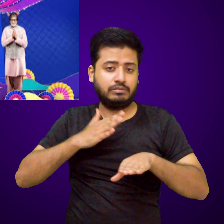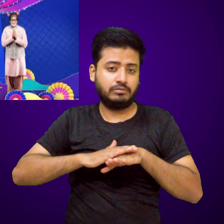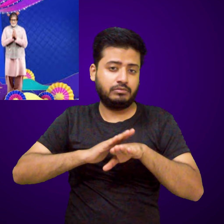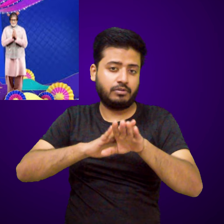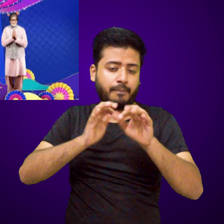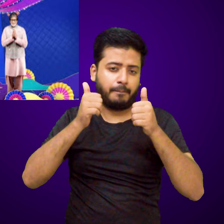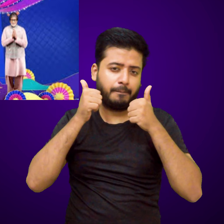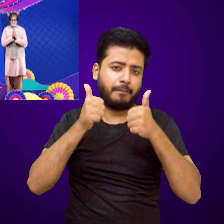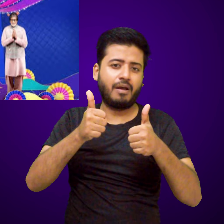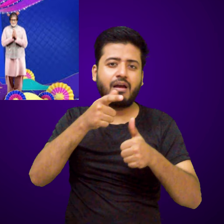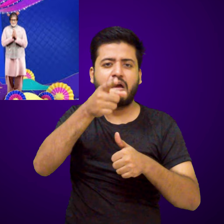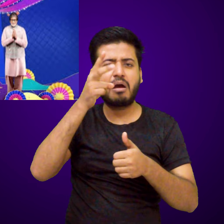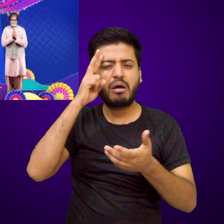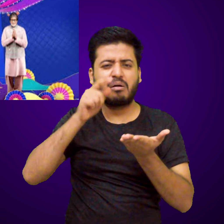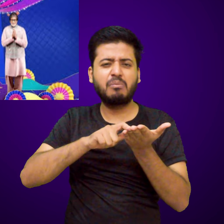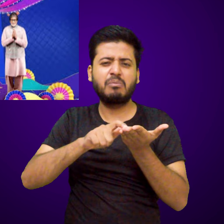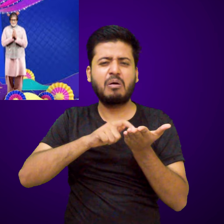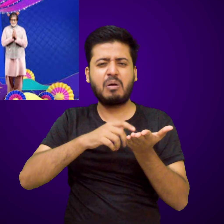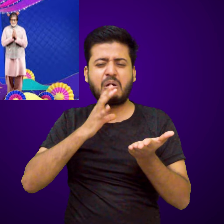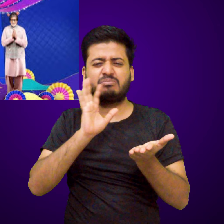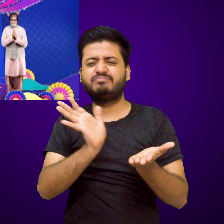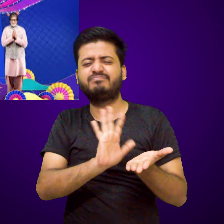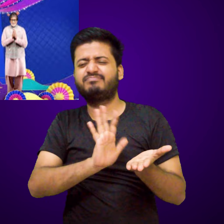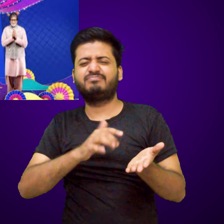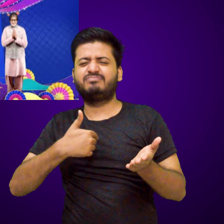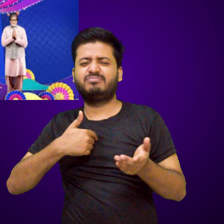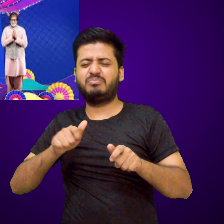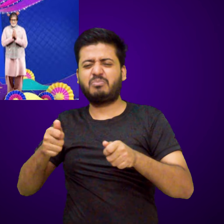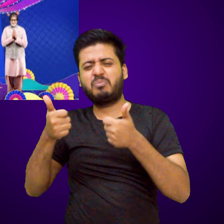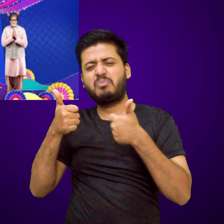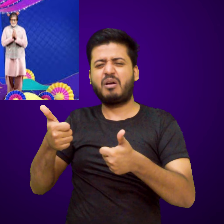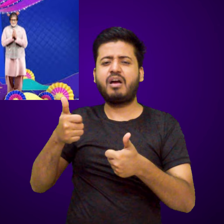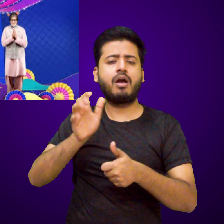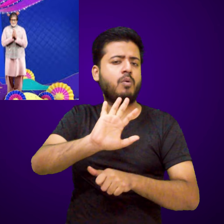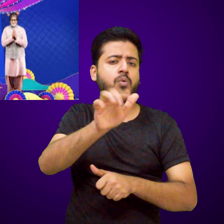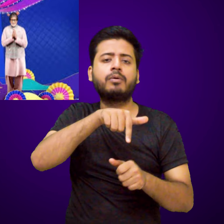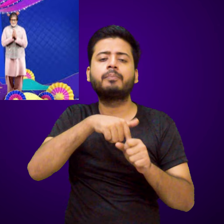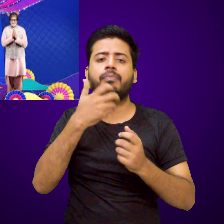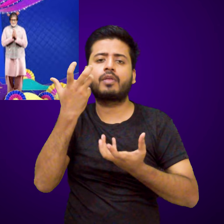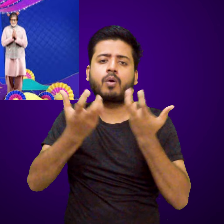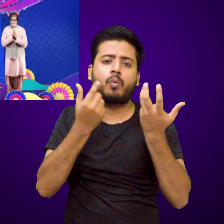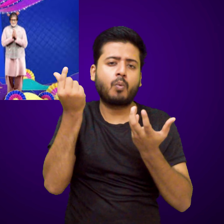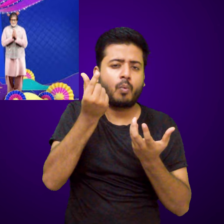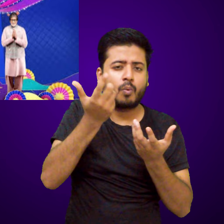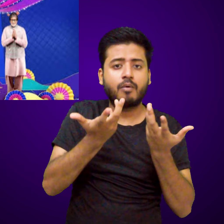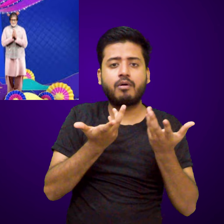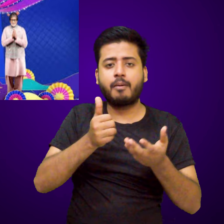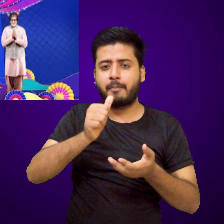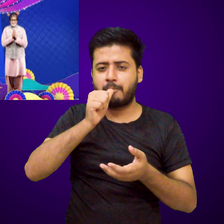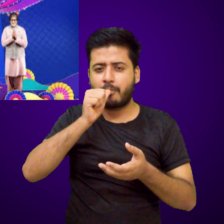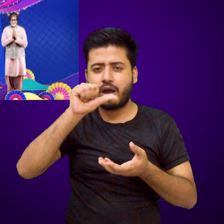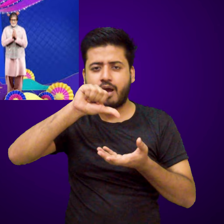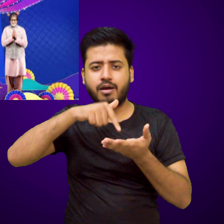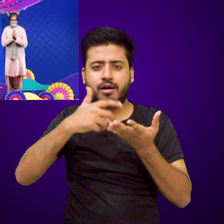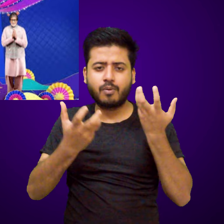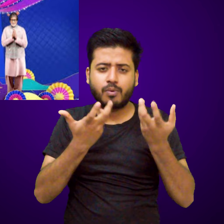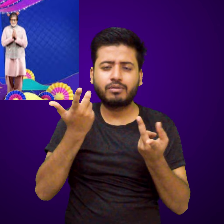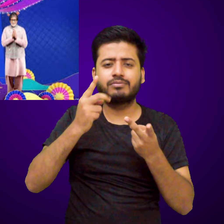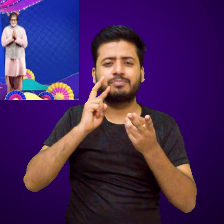use. If the cooker is beeping or showing an error code, check for mismatched cookware. Continuous beeping often occurs